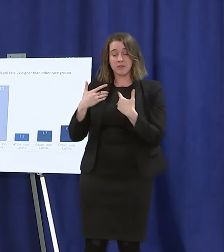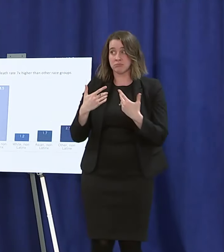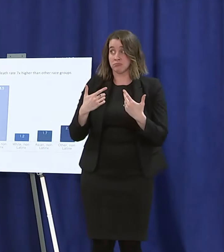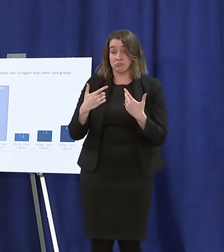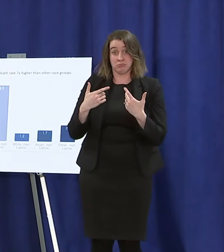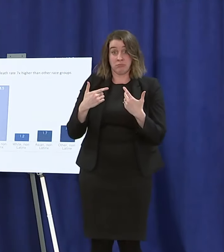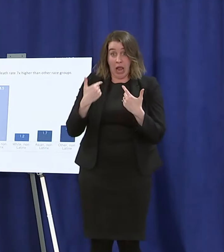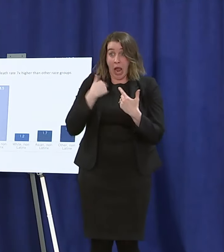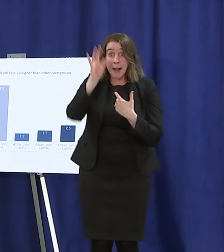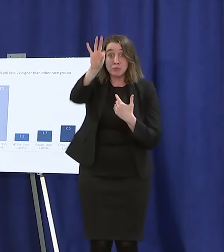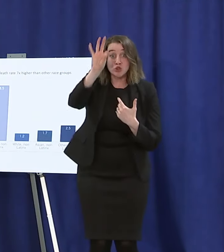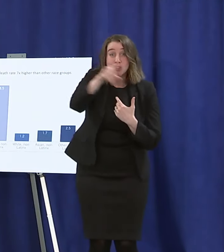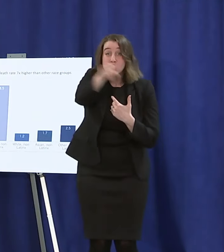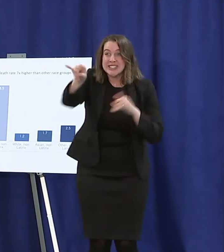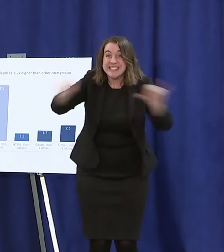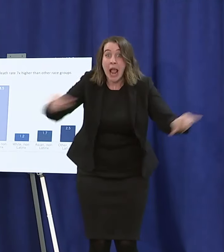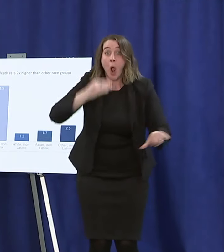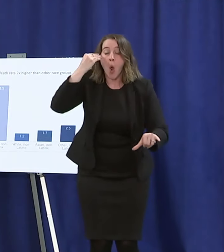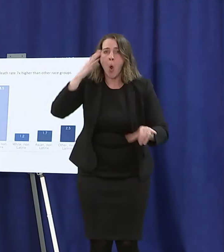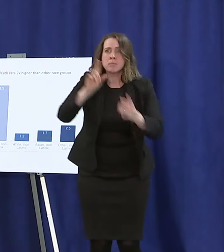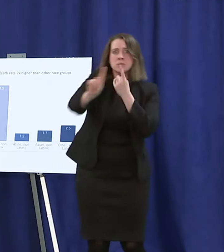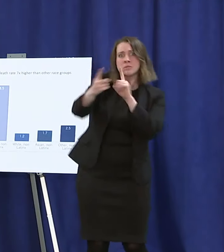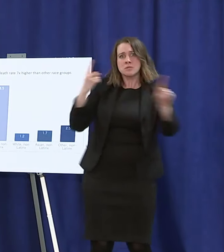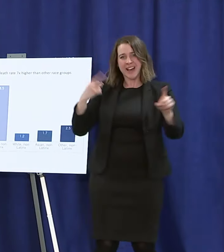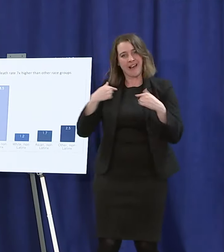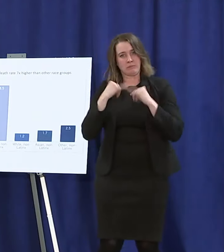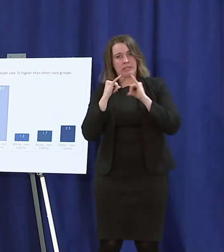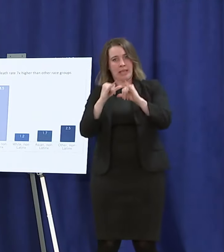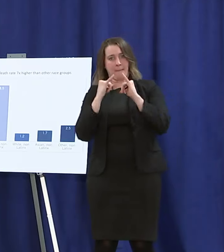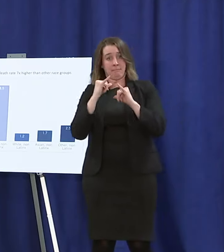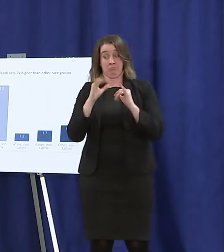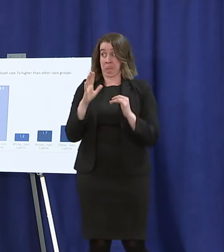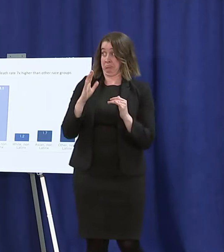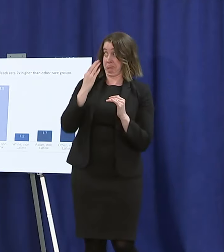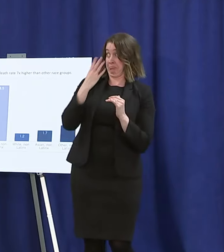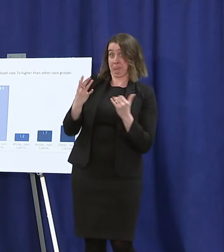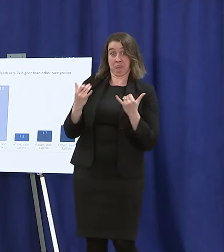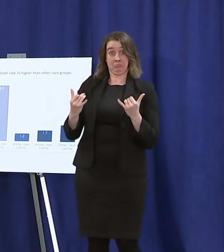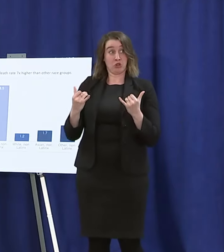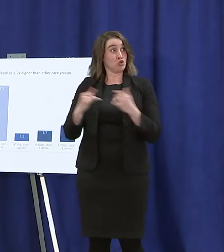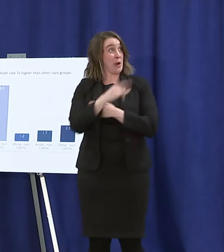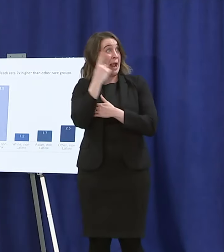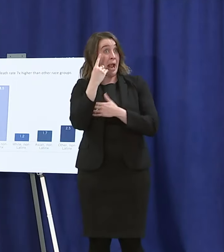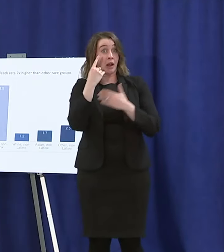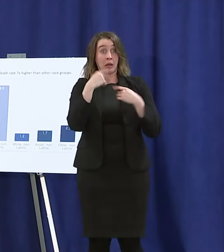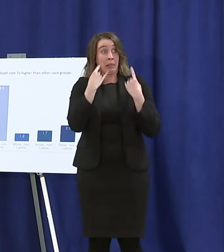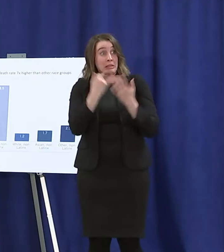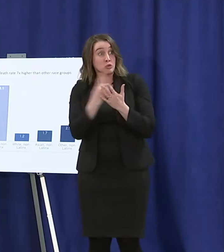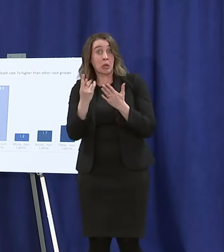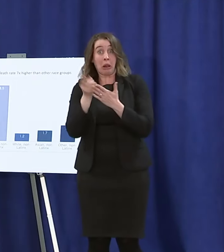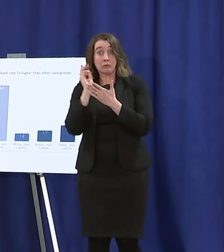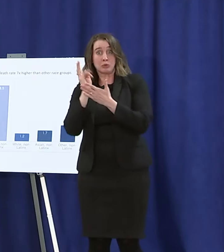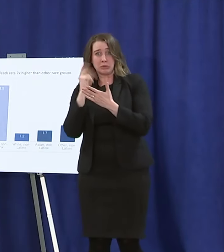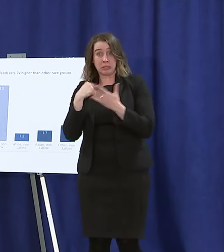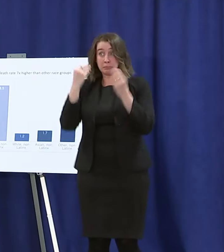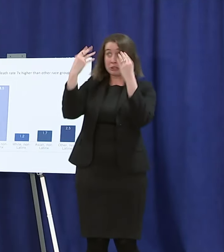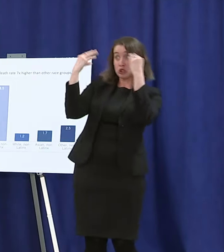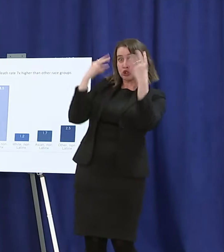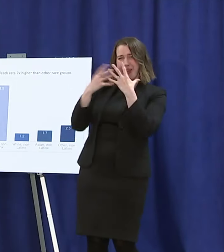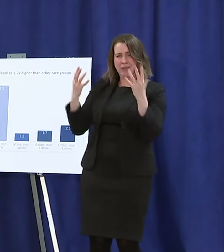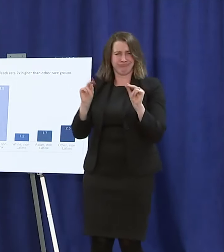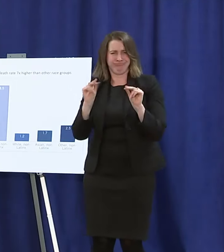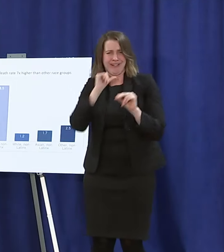and making sure I don't typically take pictures these days, but we are trying to do everything we can to emphasize the